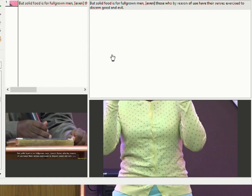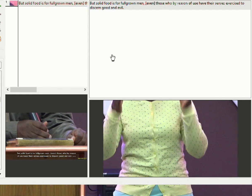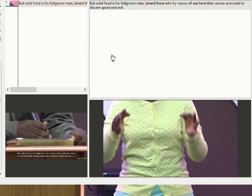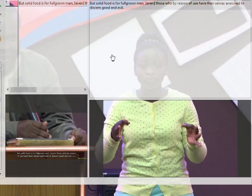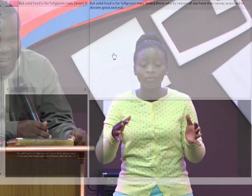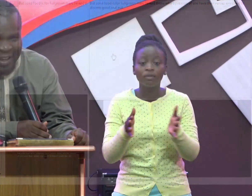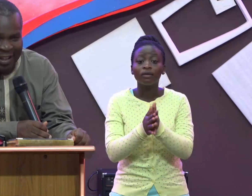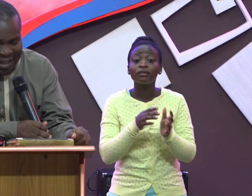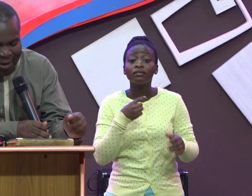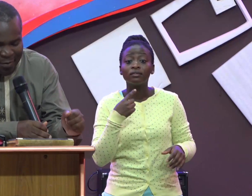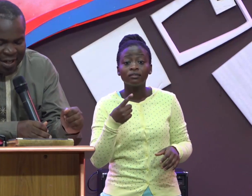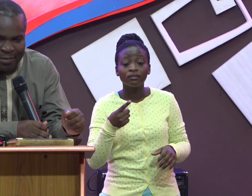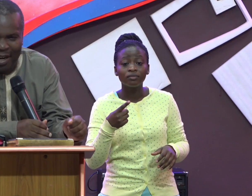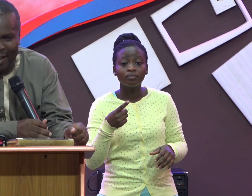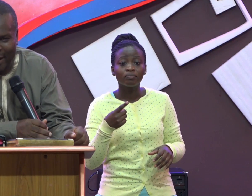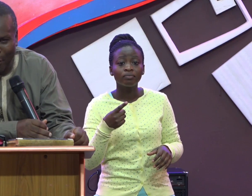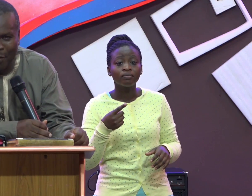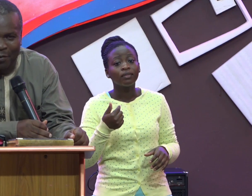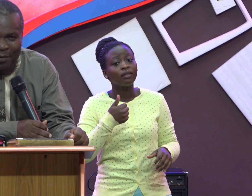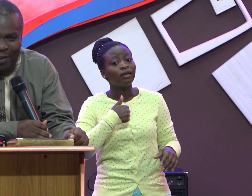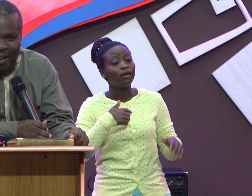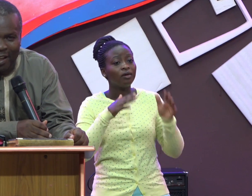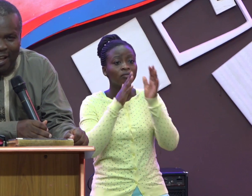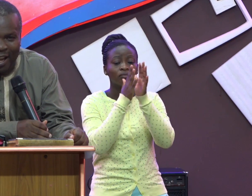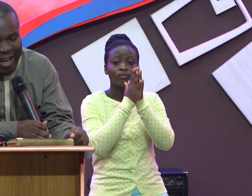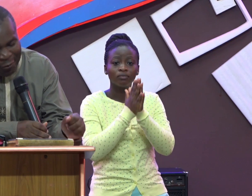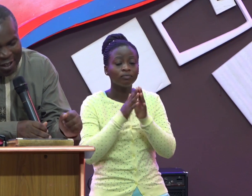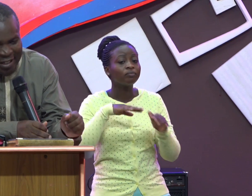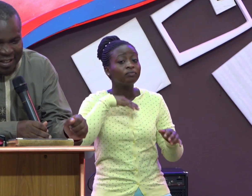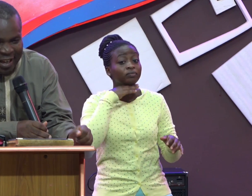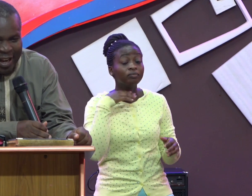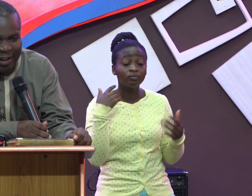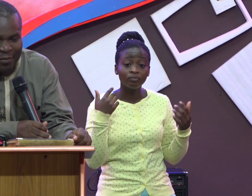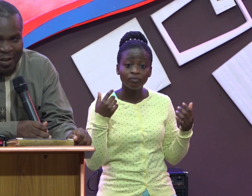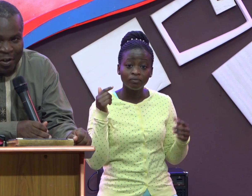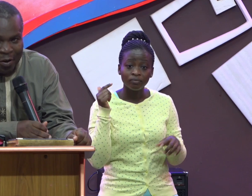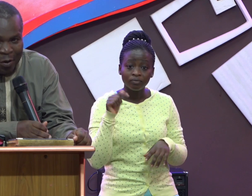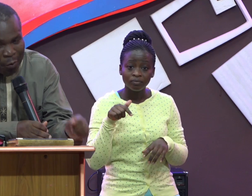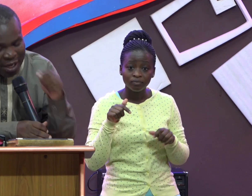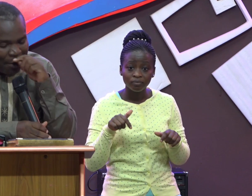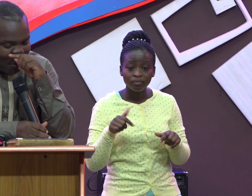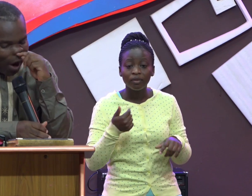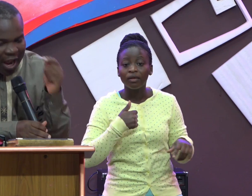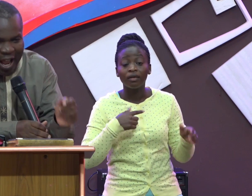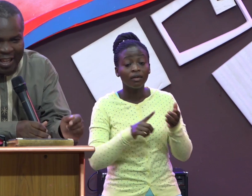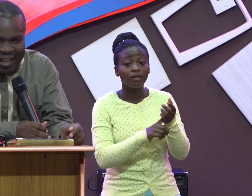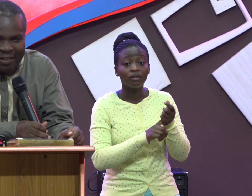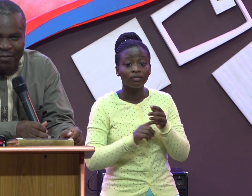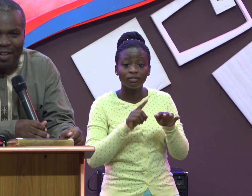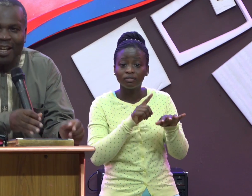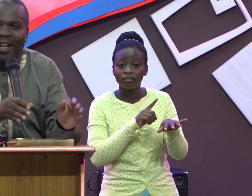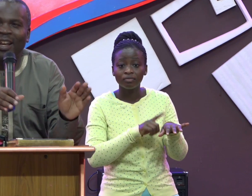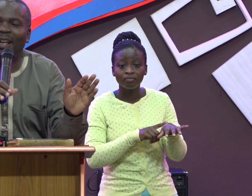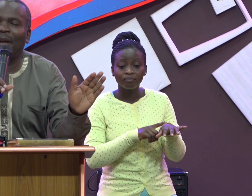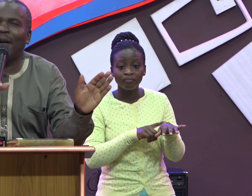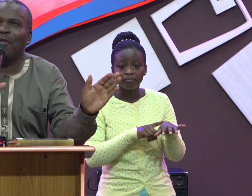day you say you filled it up spiritually, I've prayed enough today, I got a time, when